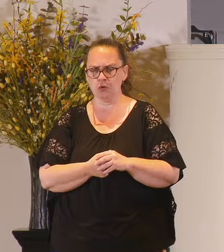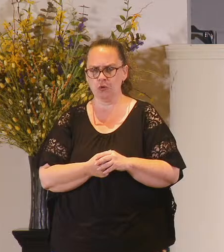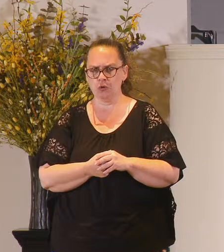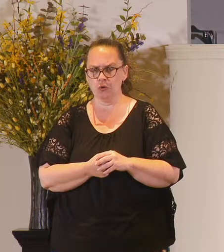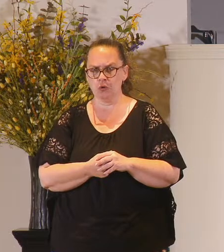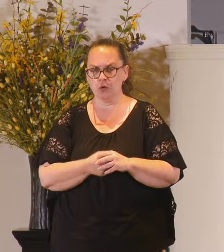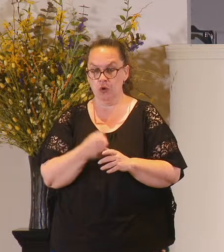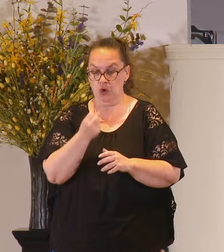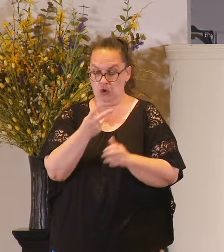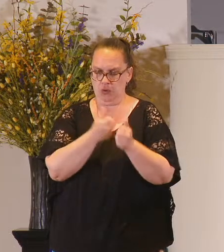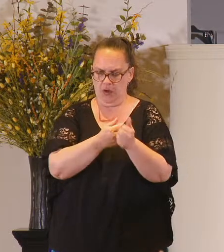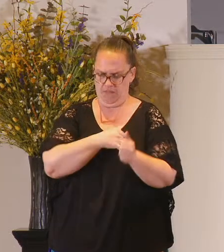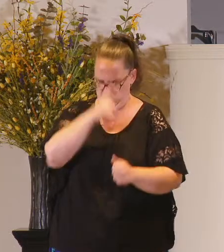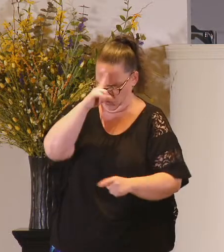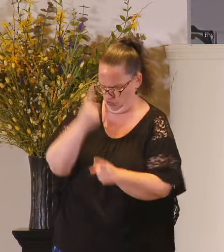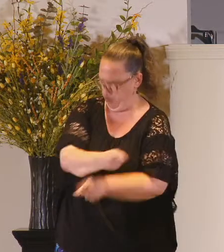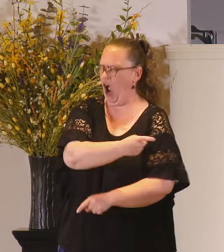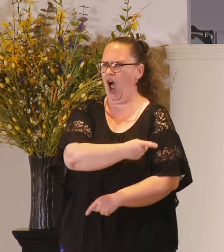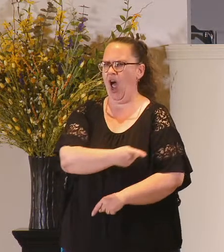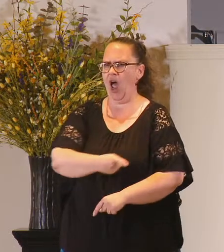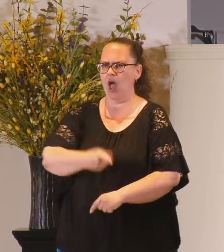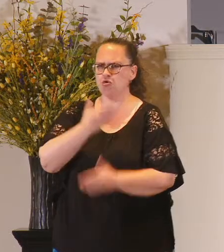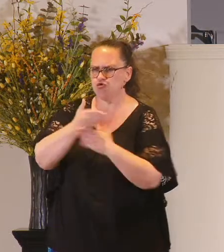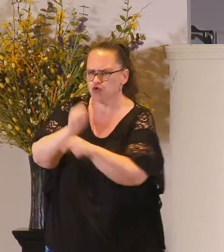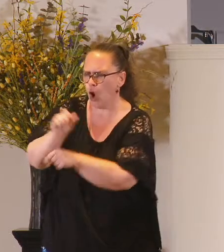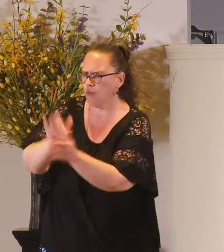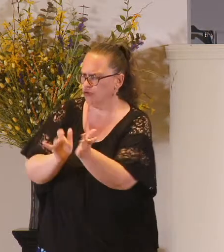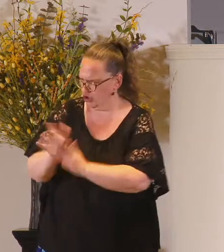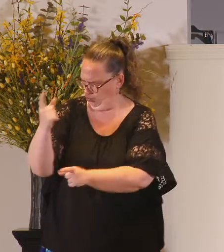And the 12 are thinking, yeah, that's right. Good one, Jesus.